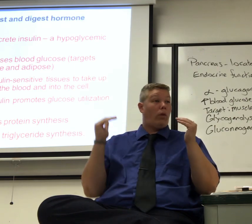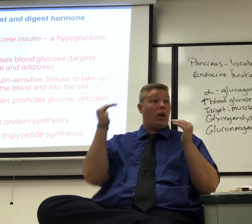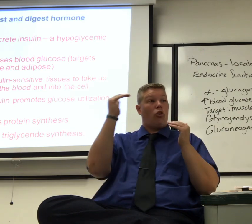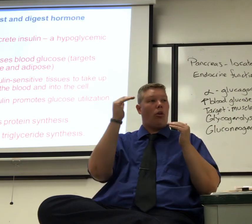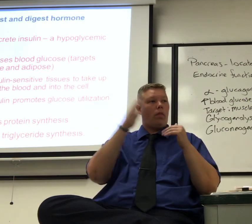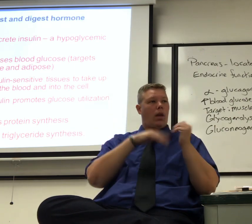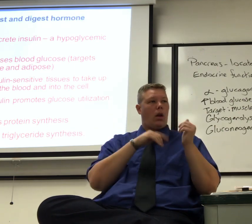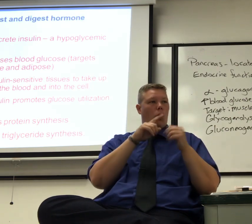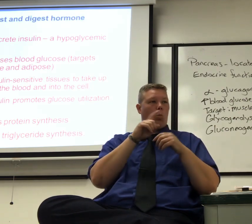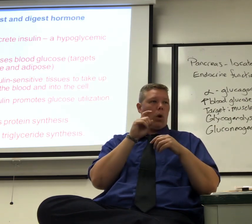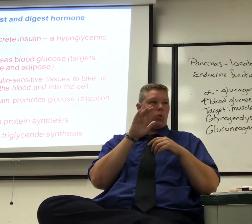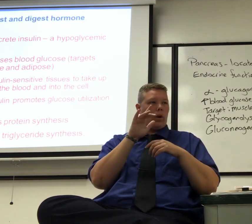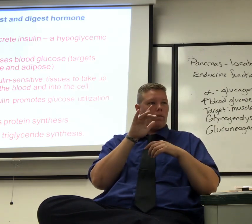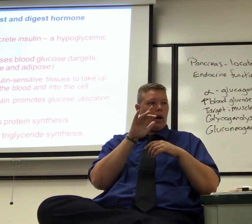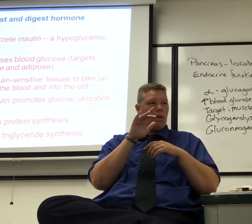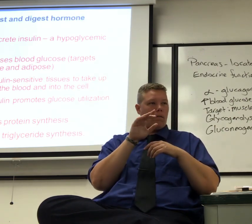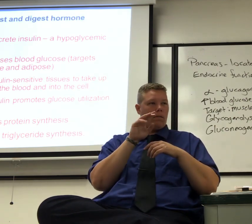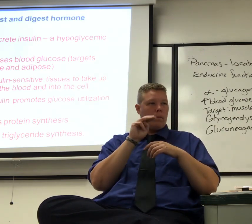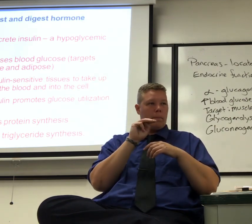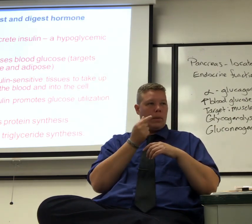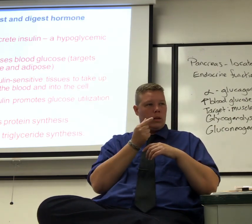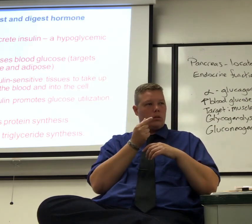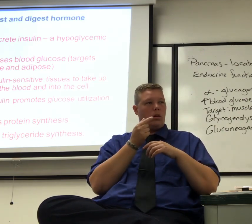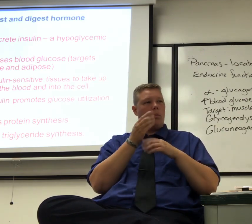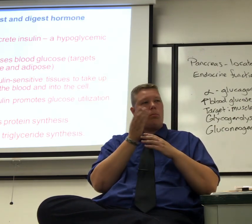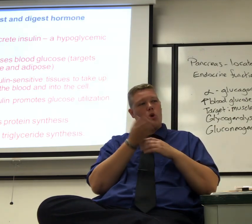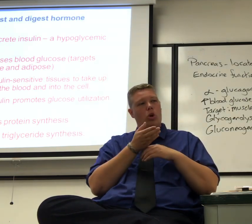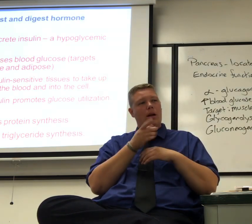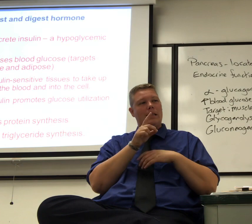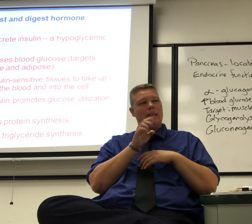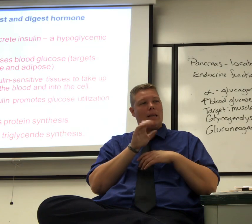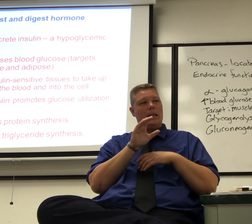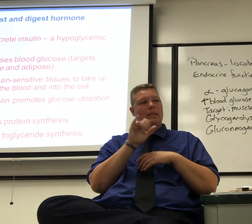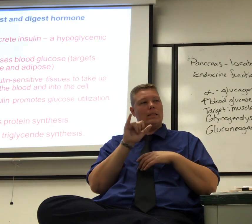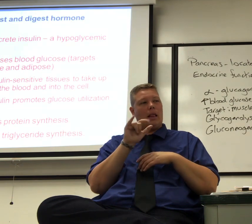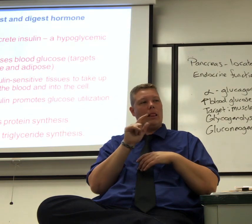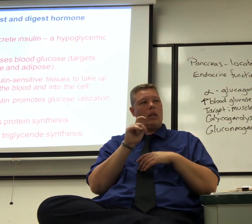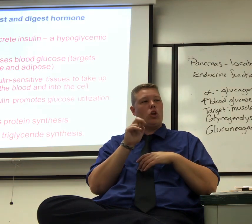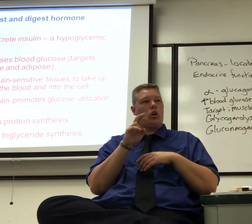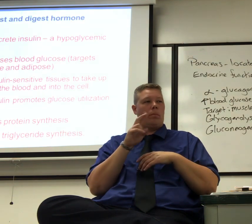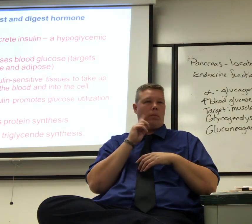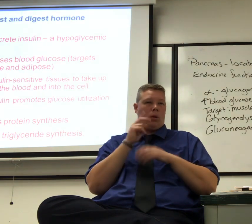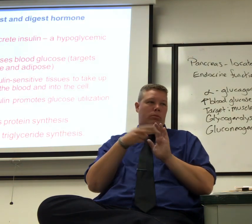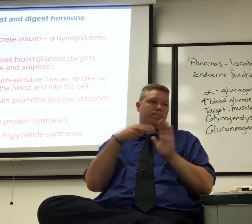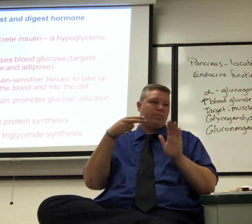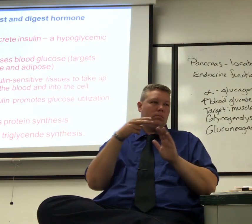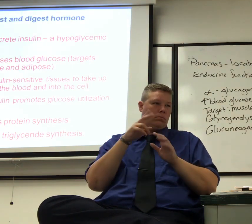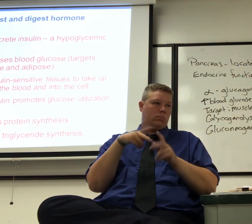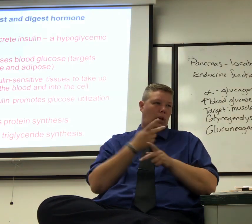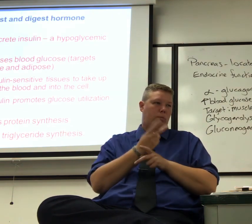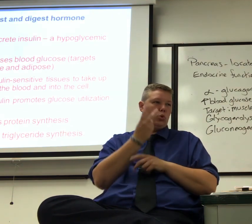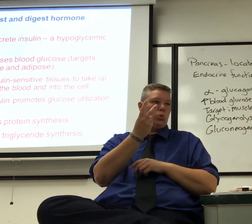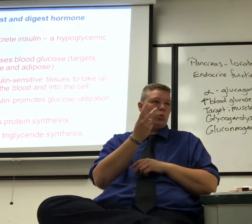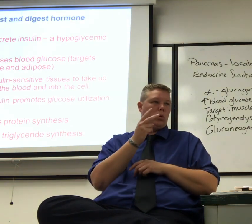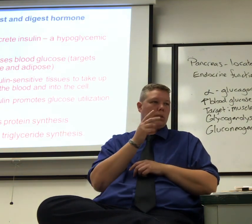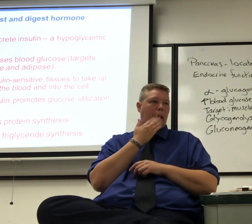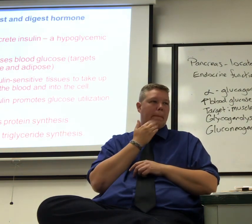well, they measure the glucose, right? In the fasting condition, if the level is greater than, 125 mg per deciliter, that